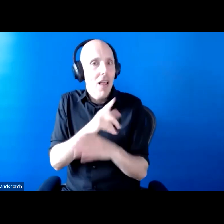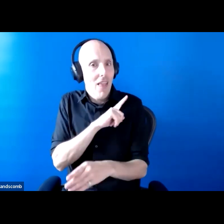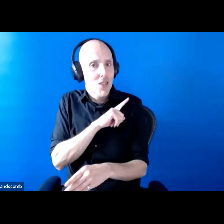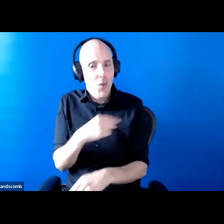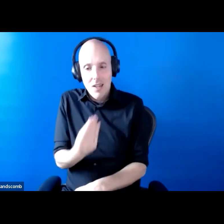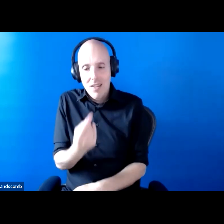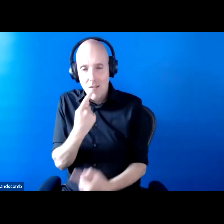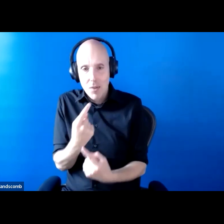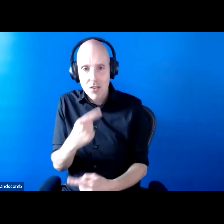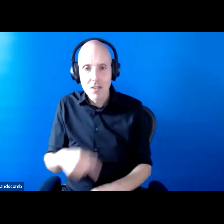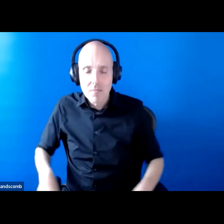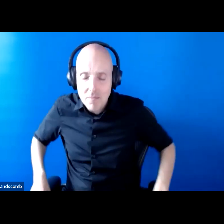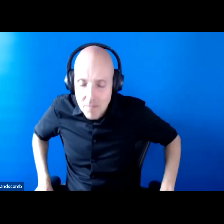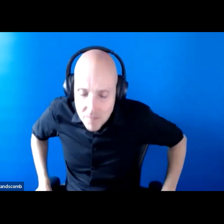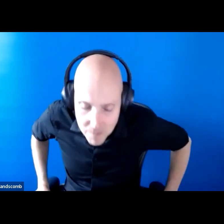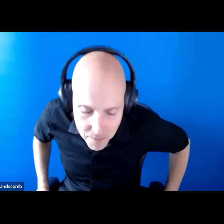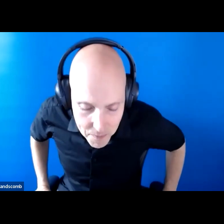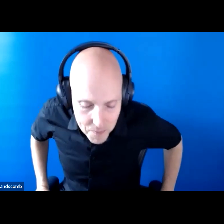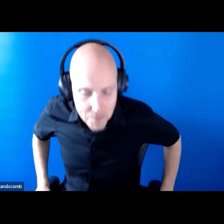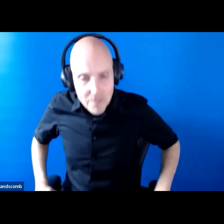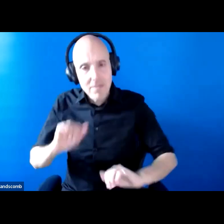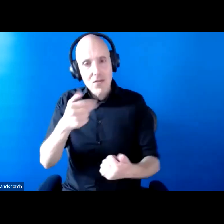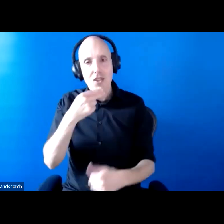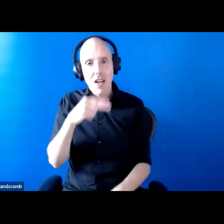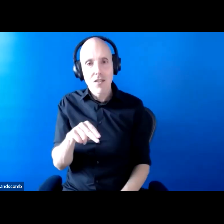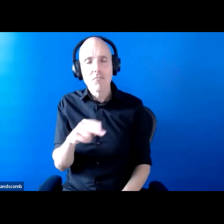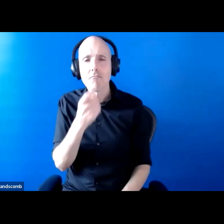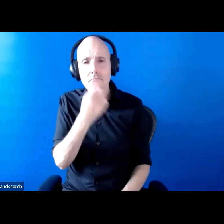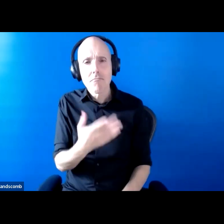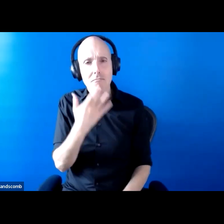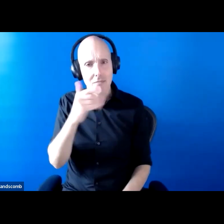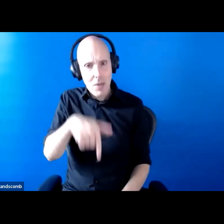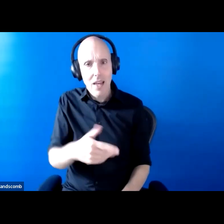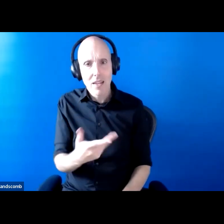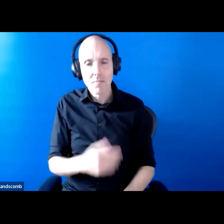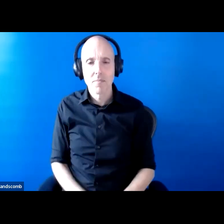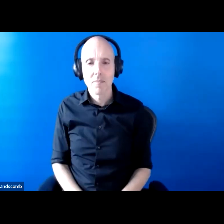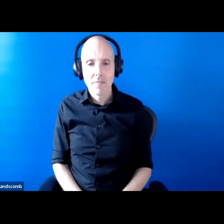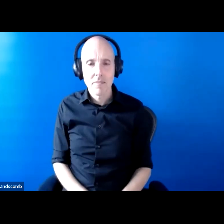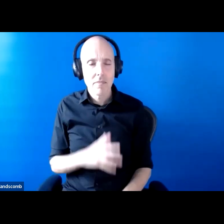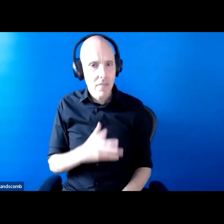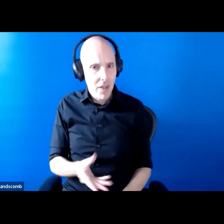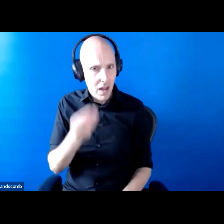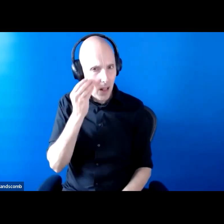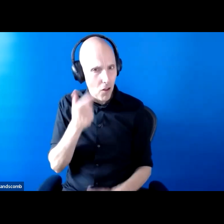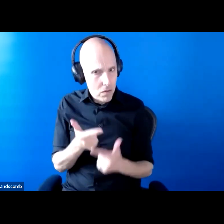So good afternoon, everyone. It's fantastic to be with you. And I learned so much from Pauline.